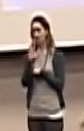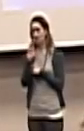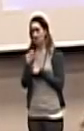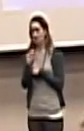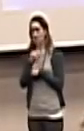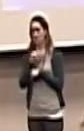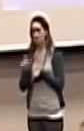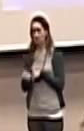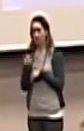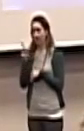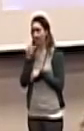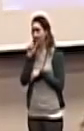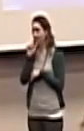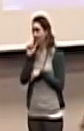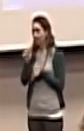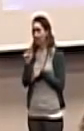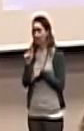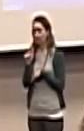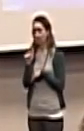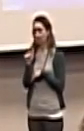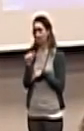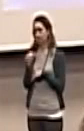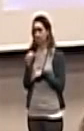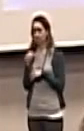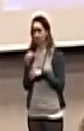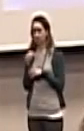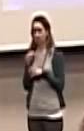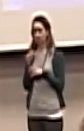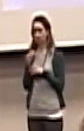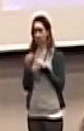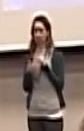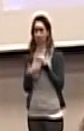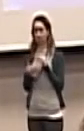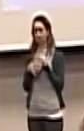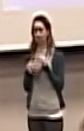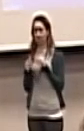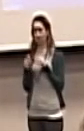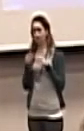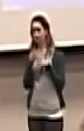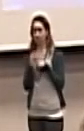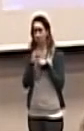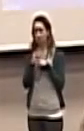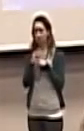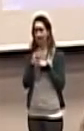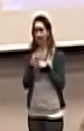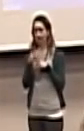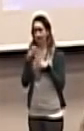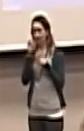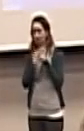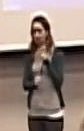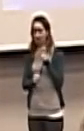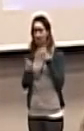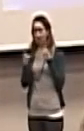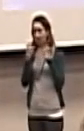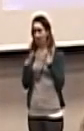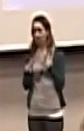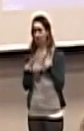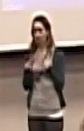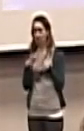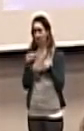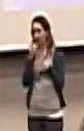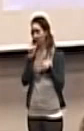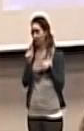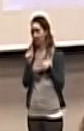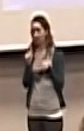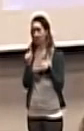a spiteful supervisor. He is not a mean manager. He's not a vicious vicar. He is